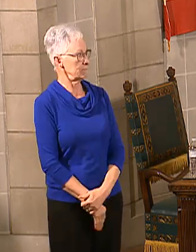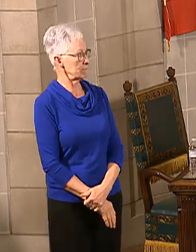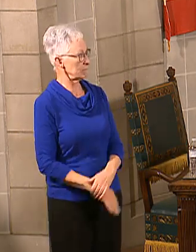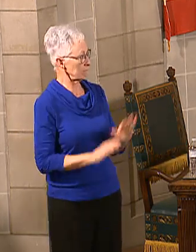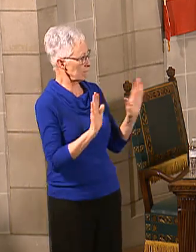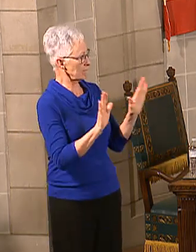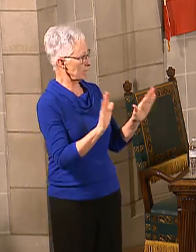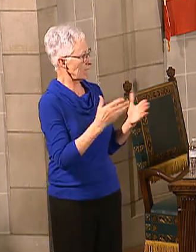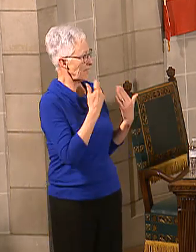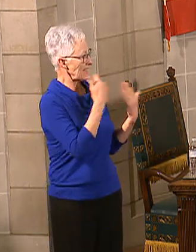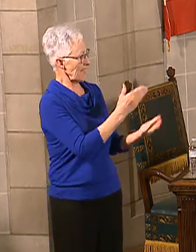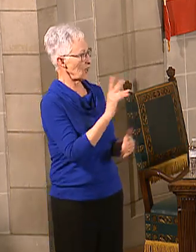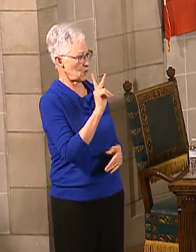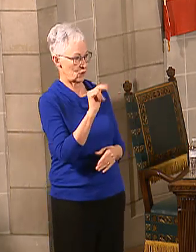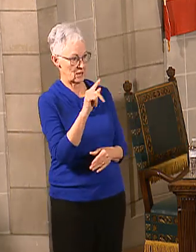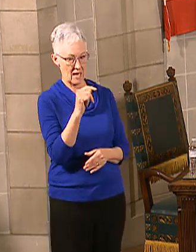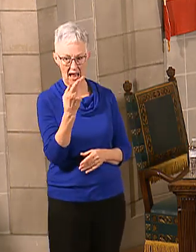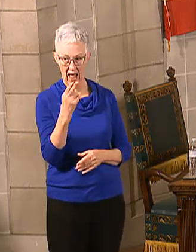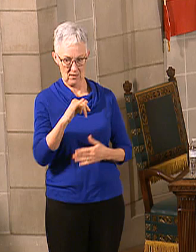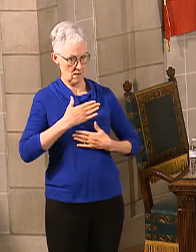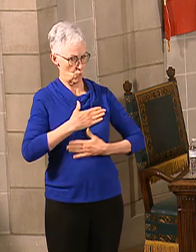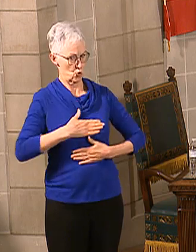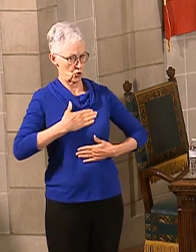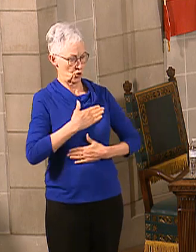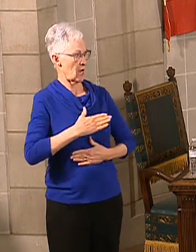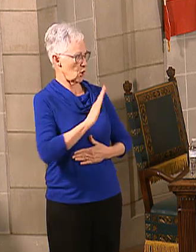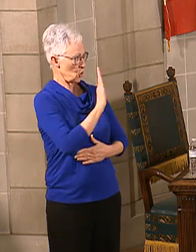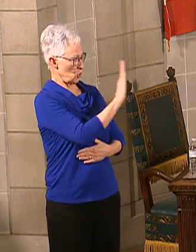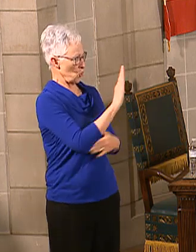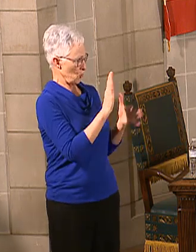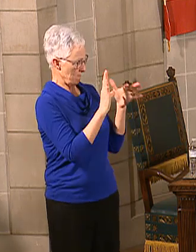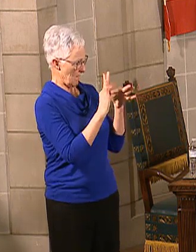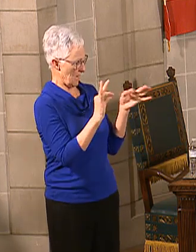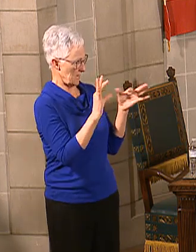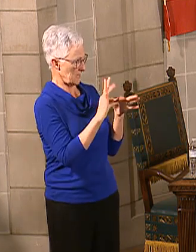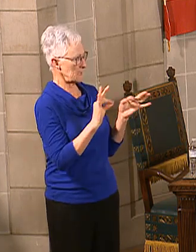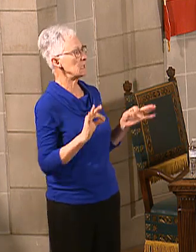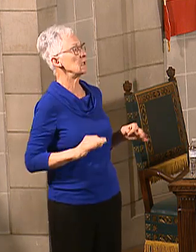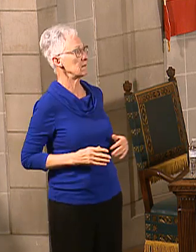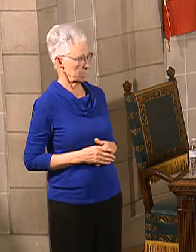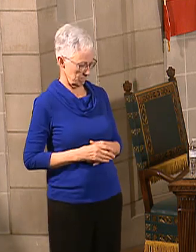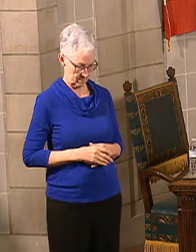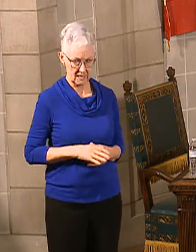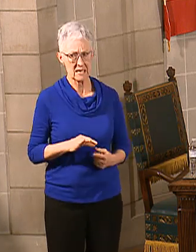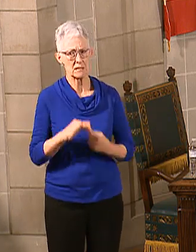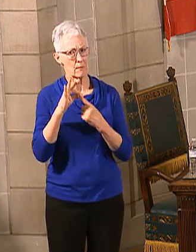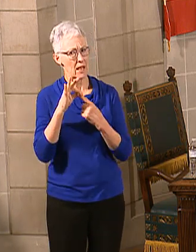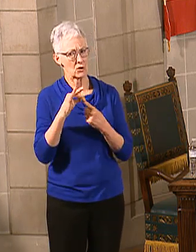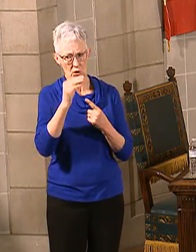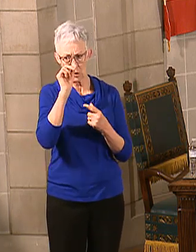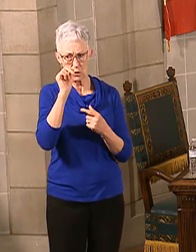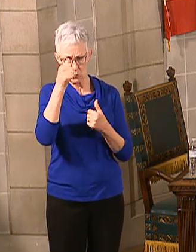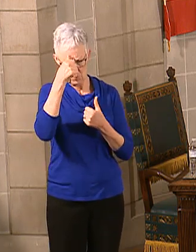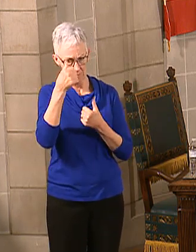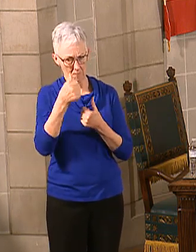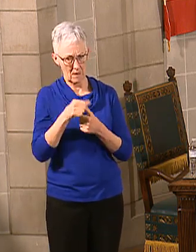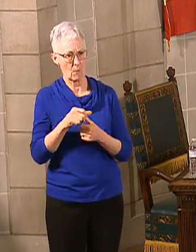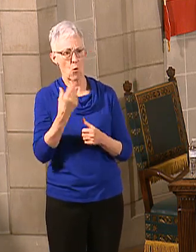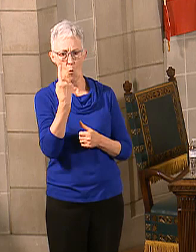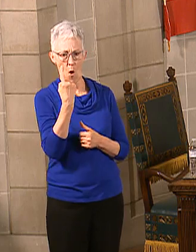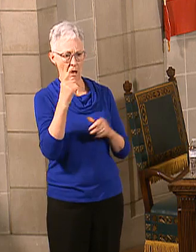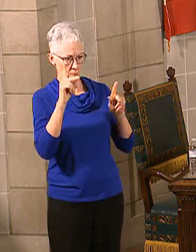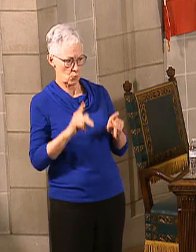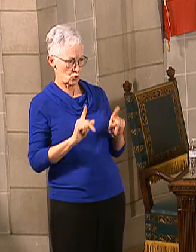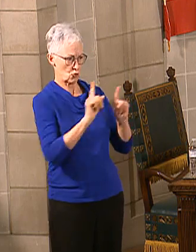Great, thank you very much, Kathy. I appreciate your message there, especially about, again, sending people out just one person, once a week, for the things you need,